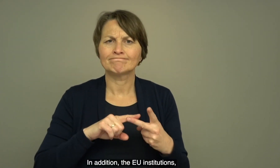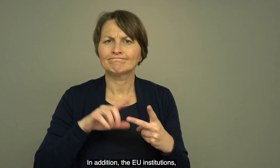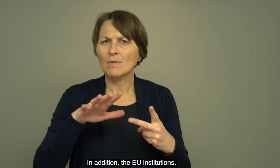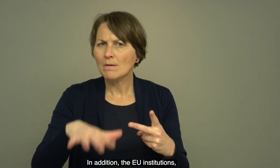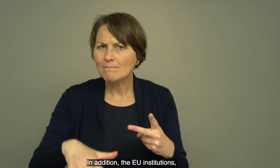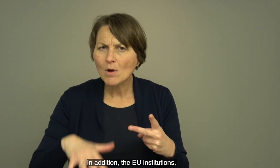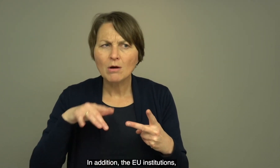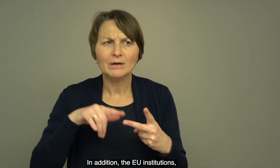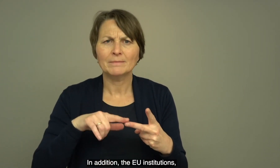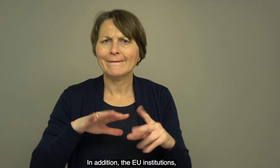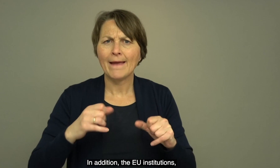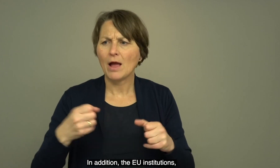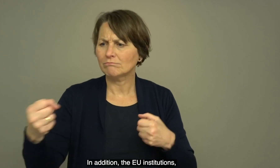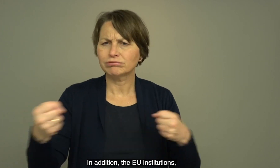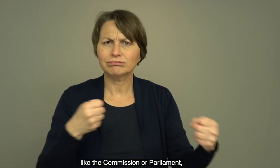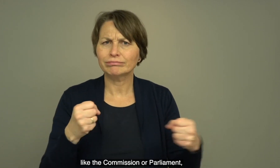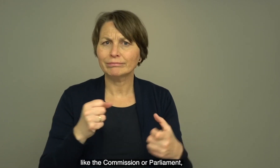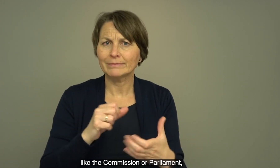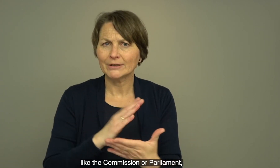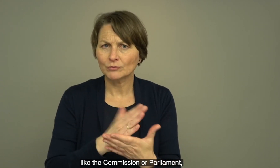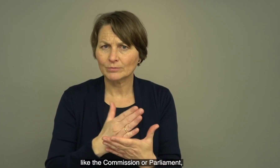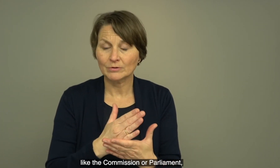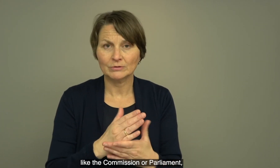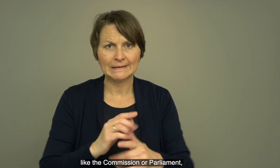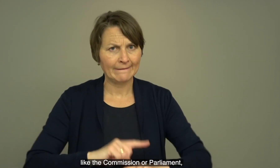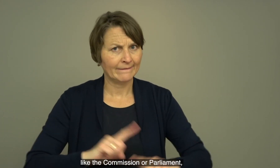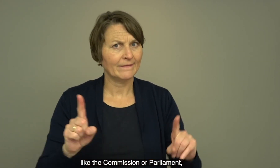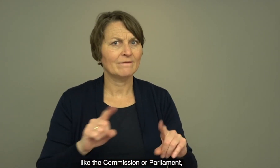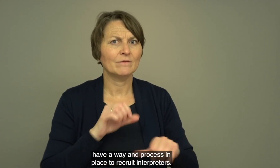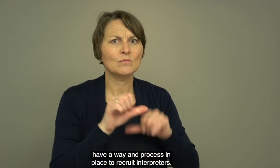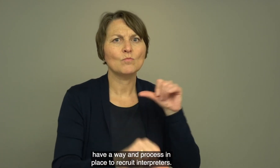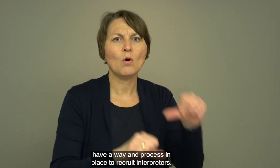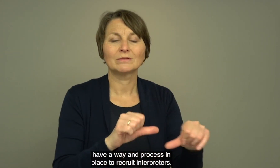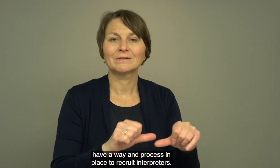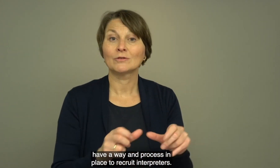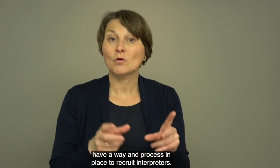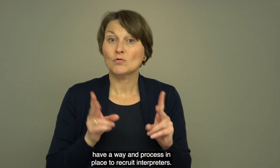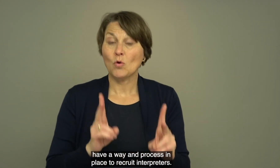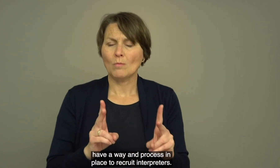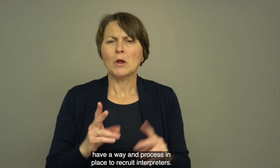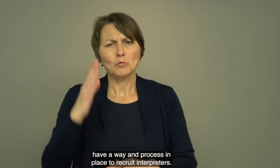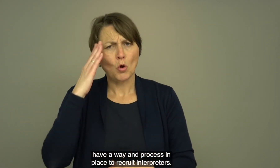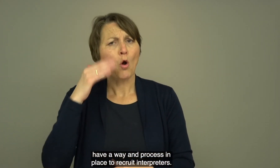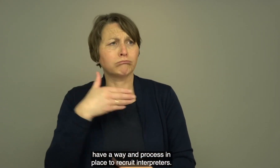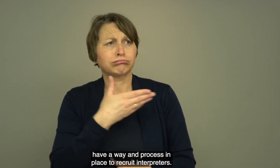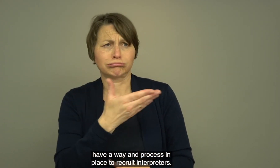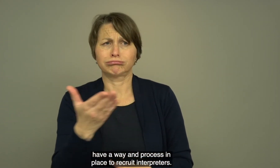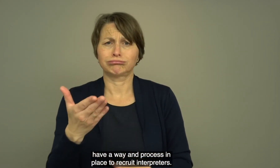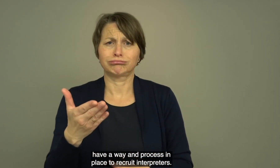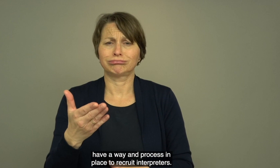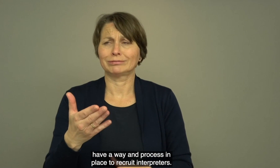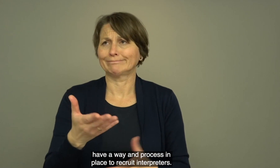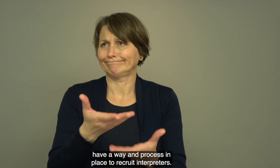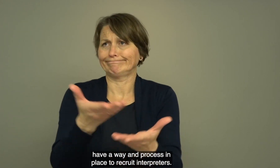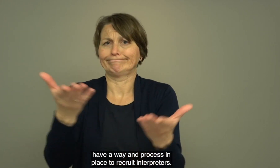In addition, the EU institutions like the Commission, the Parliament, have a way and process in place to